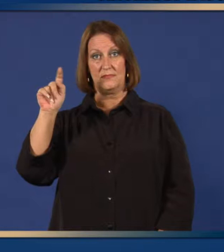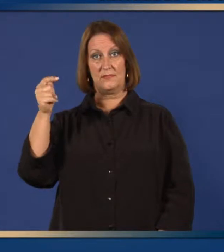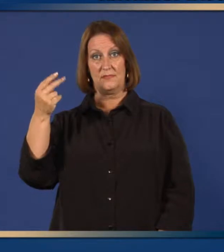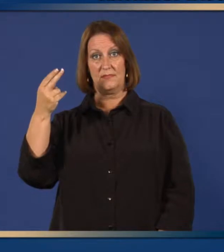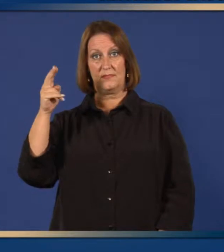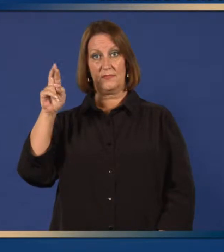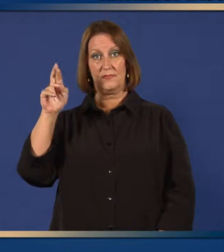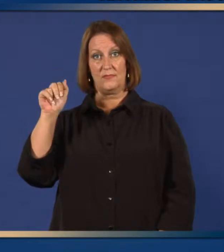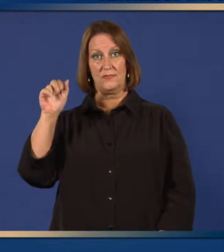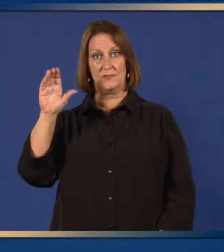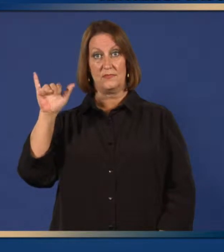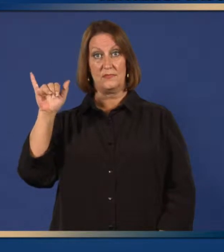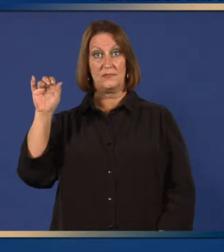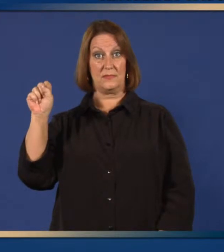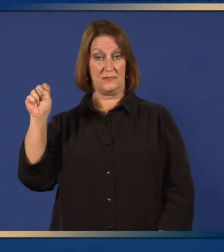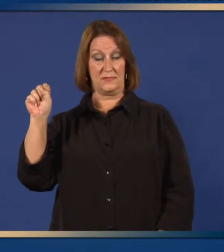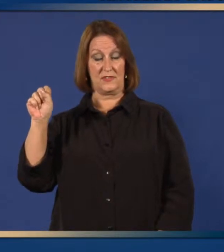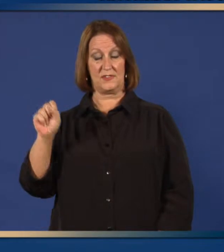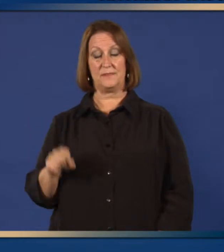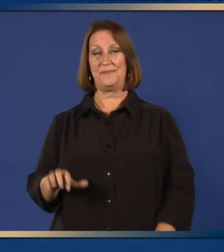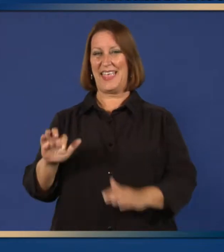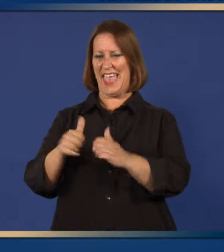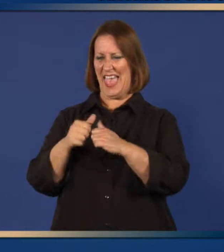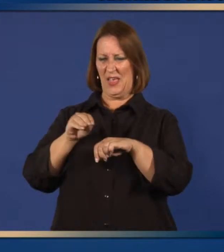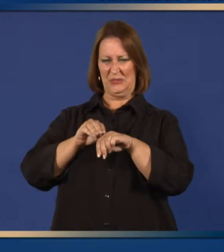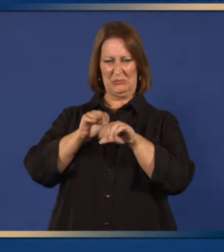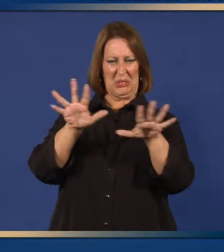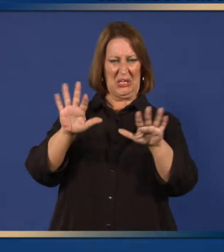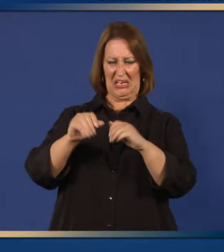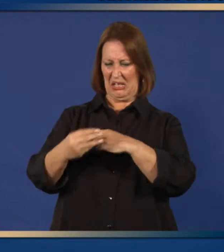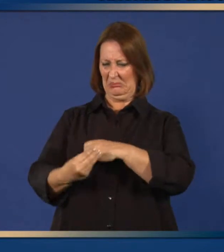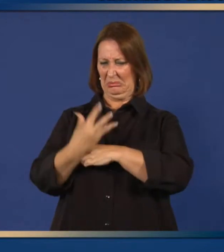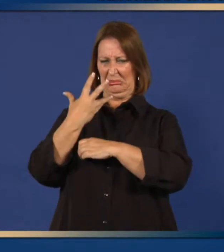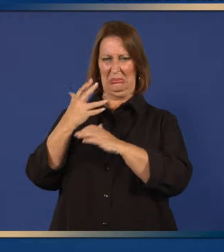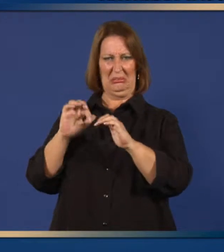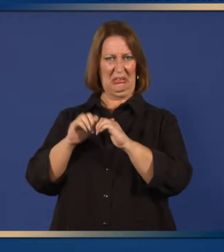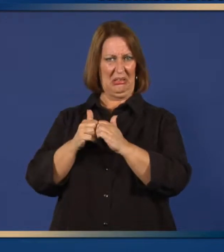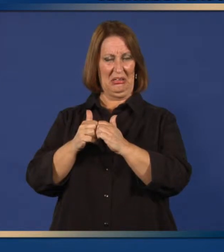People can get anthrax from contact with infected animals,